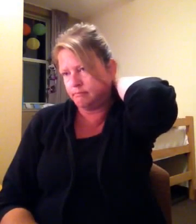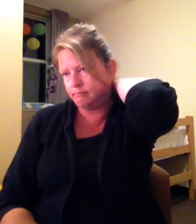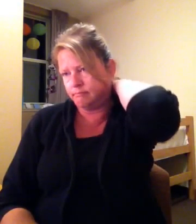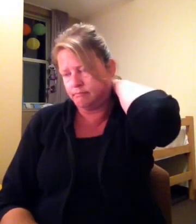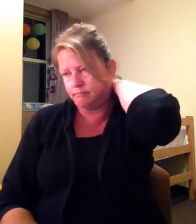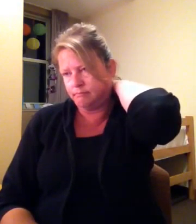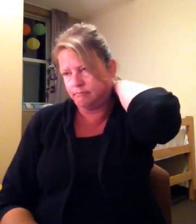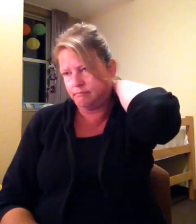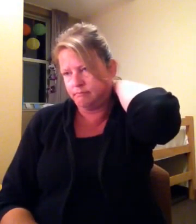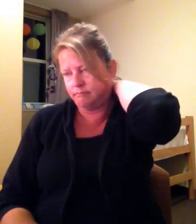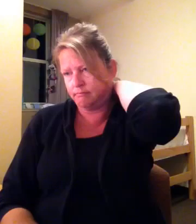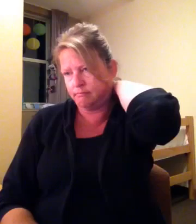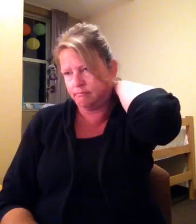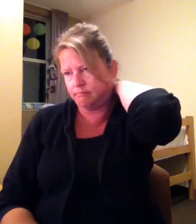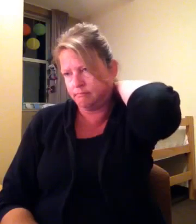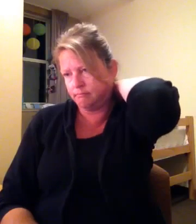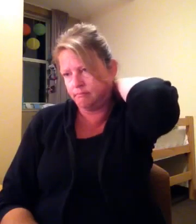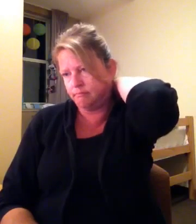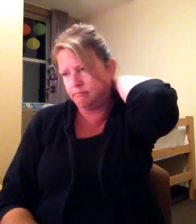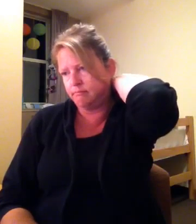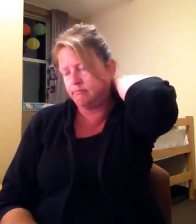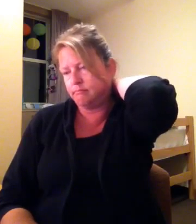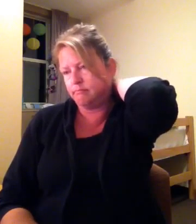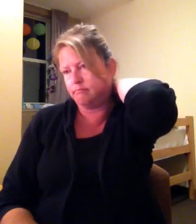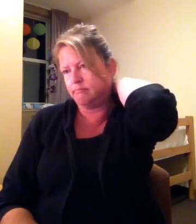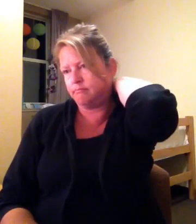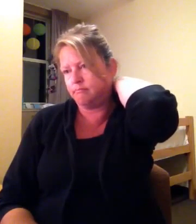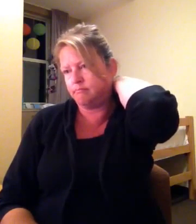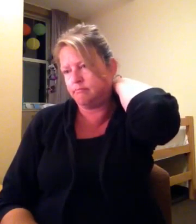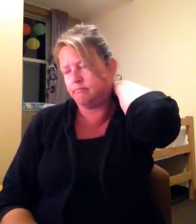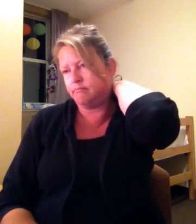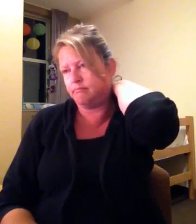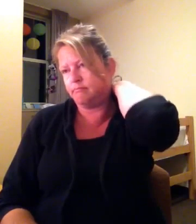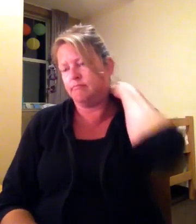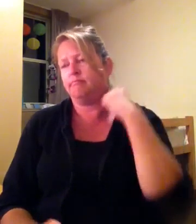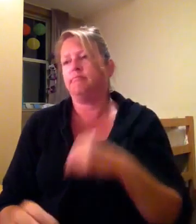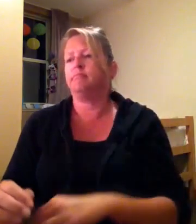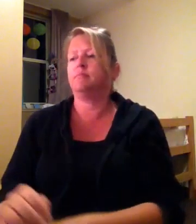be one of the requirements for general ed, no matter what your major was.